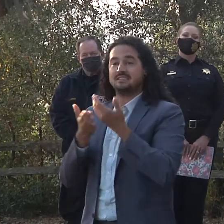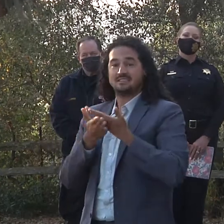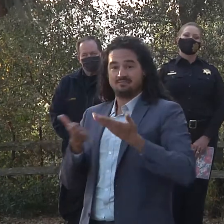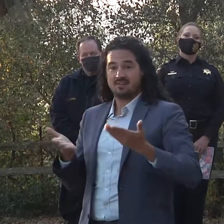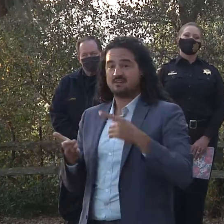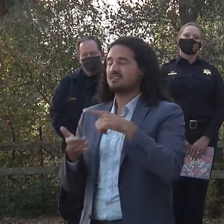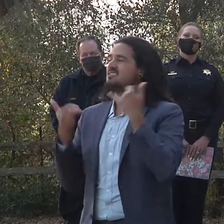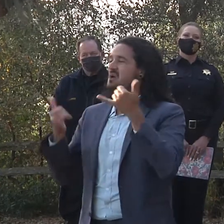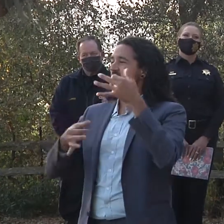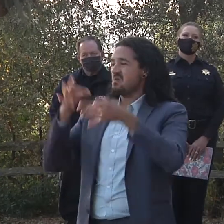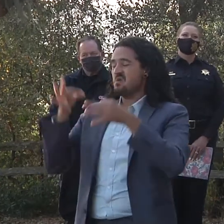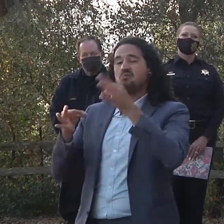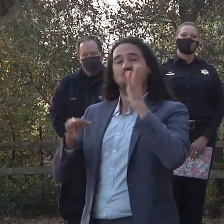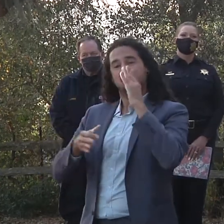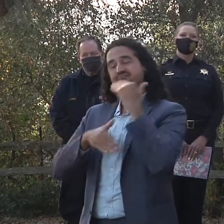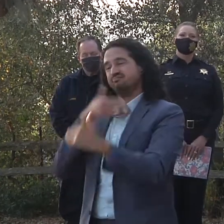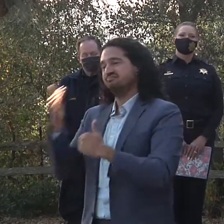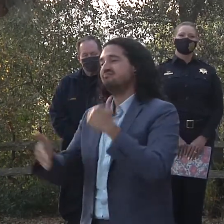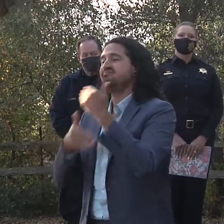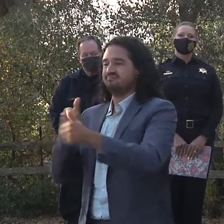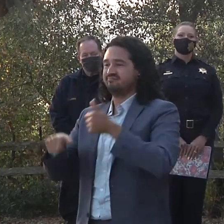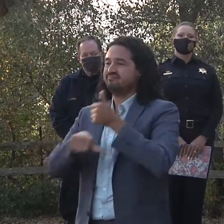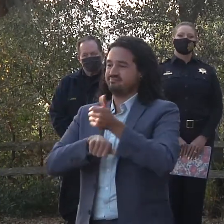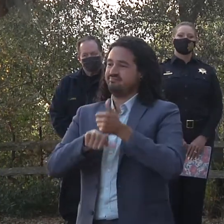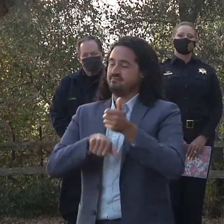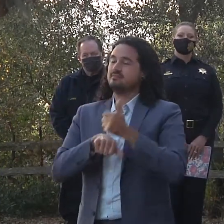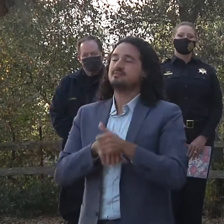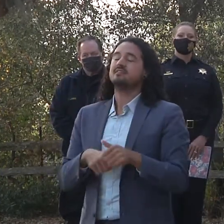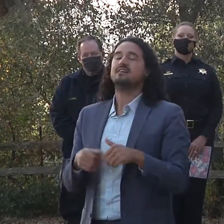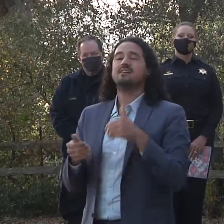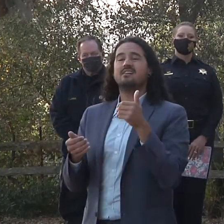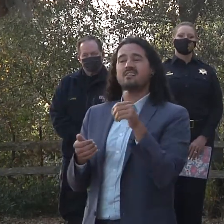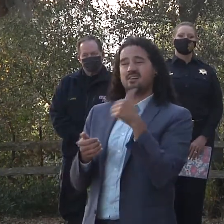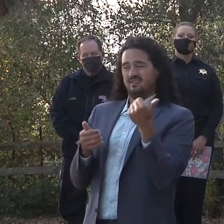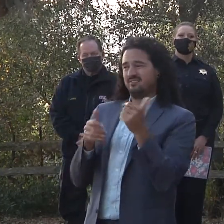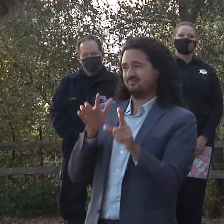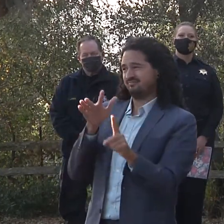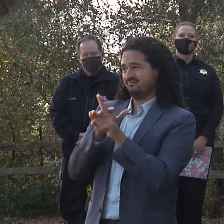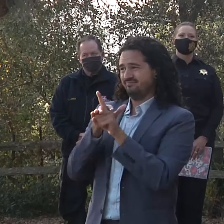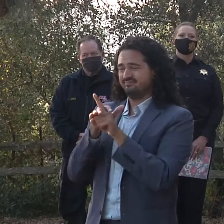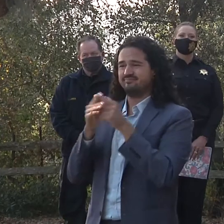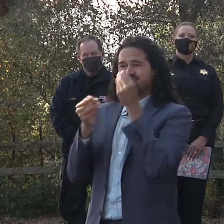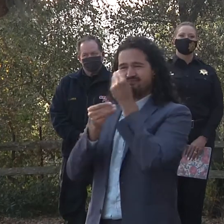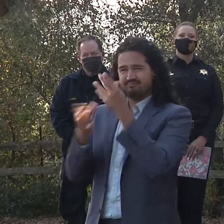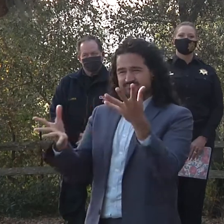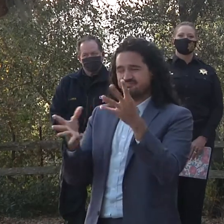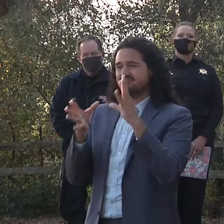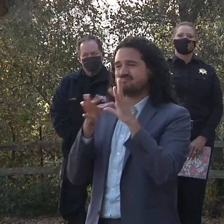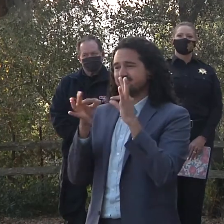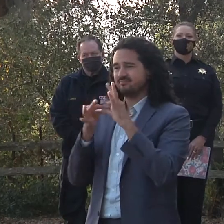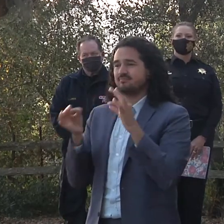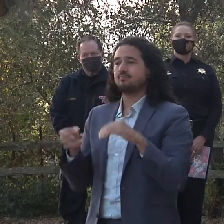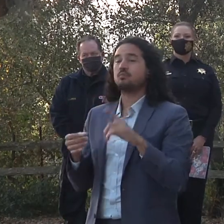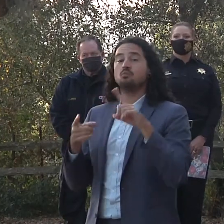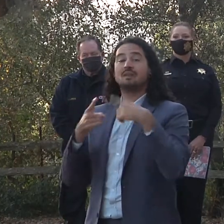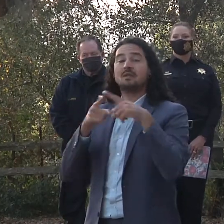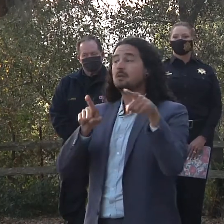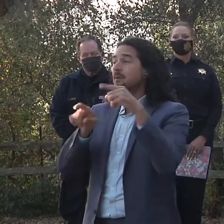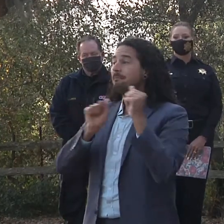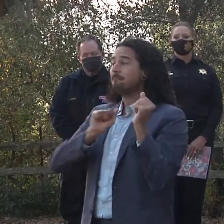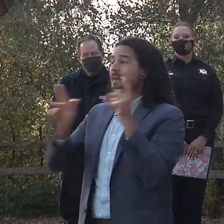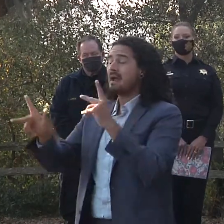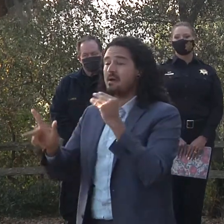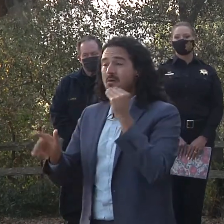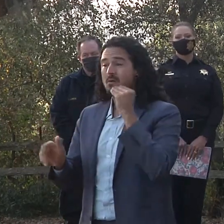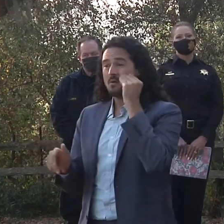today, and it came up yesterday a little bit too, and I just want to kind of reiterate this. So Route, when you're coming back home, and again, we want you to get back home